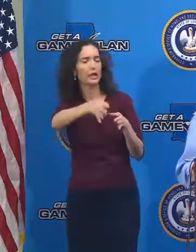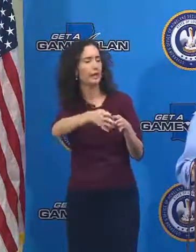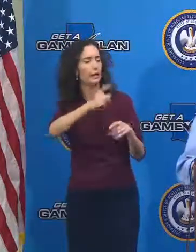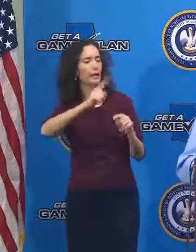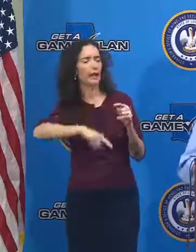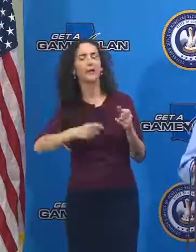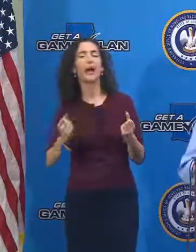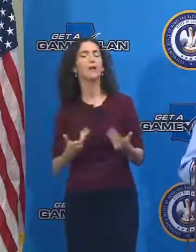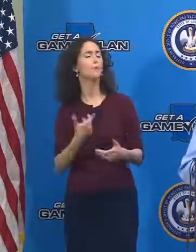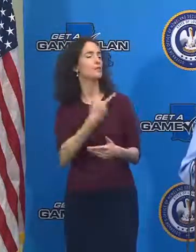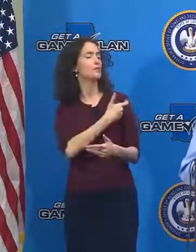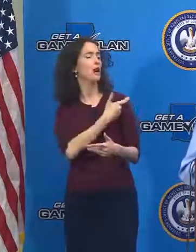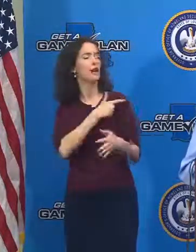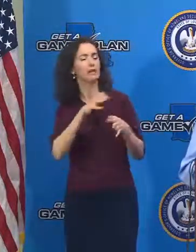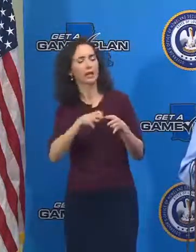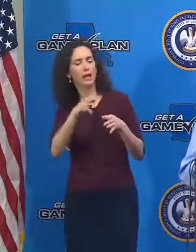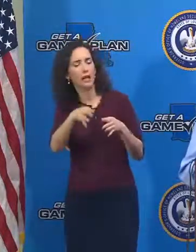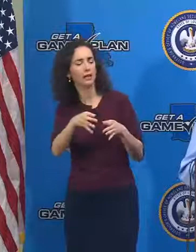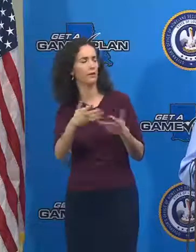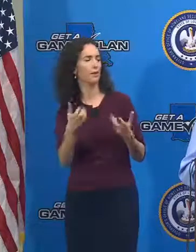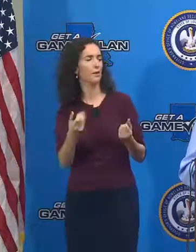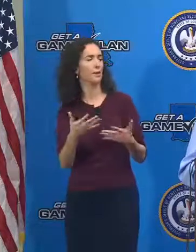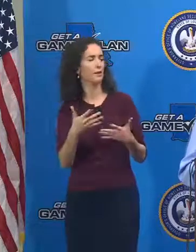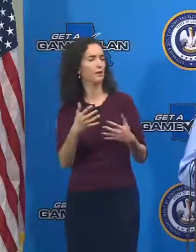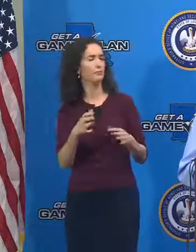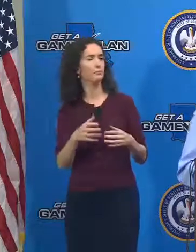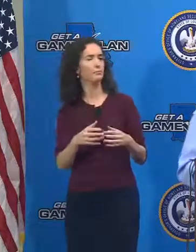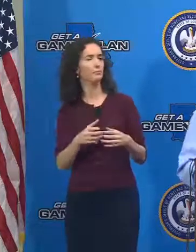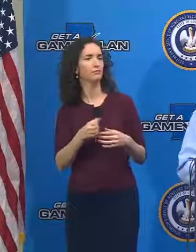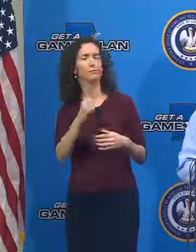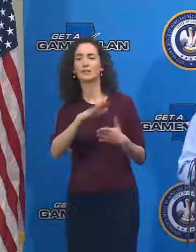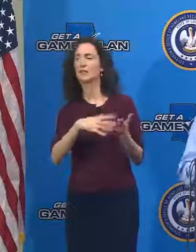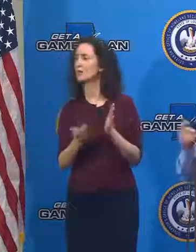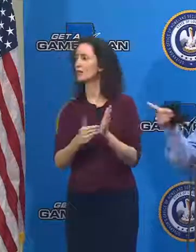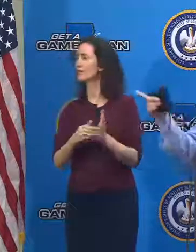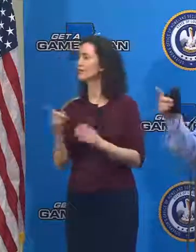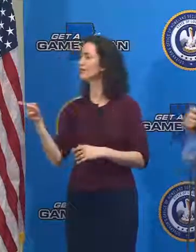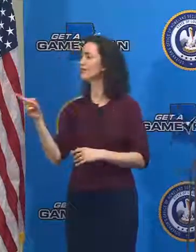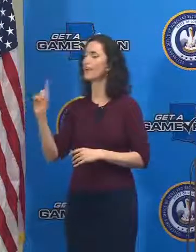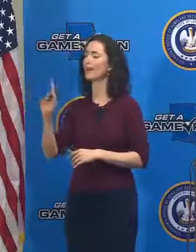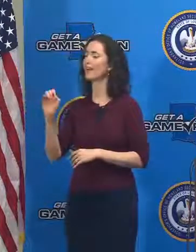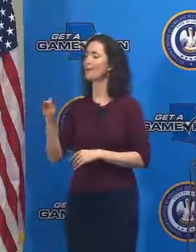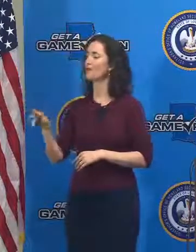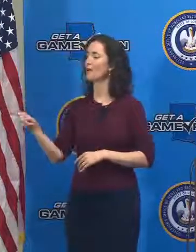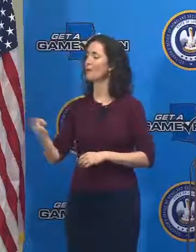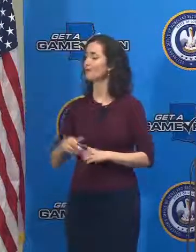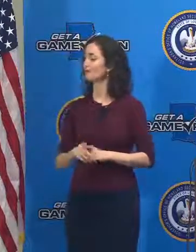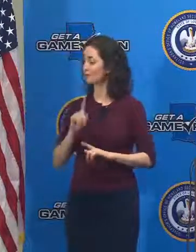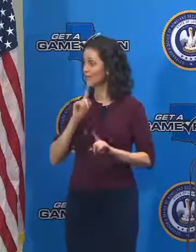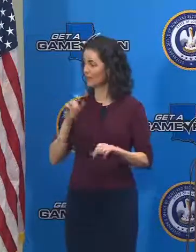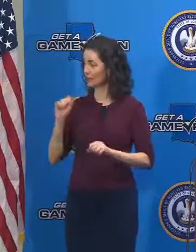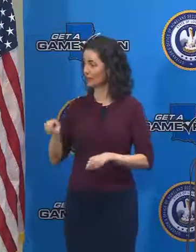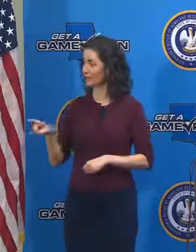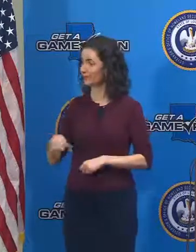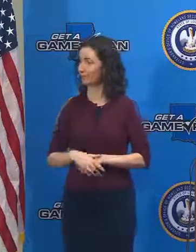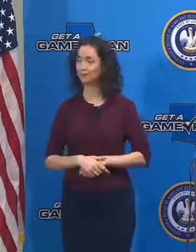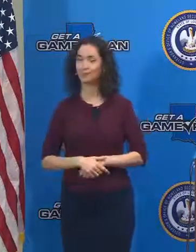rescheduled? Yes. Is Joe Kenner hiding out there? He'll be here. I don't know if you got an answer to